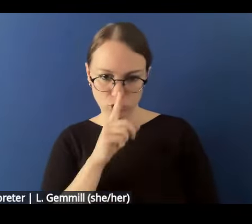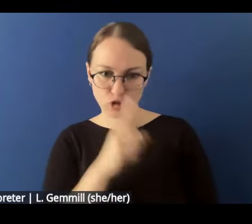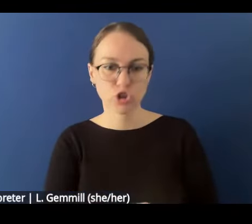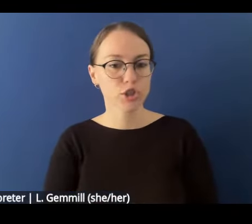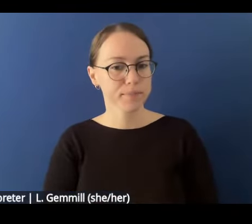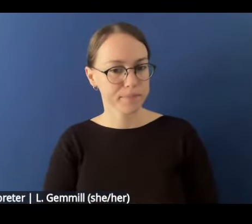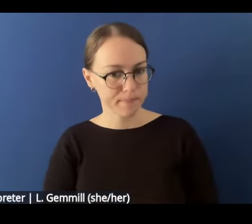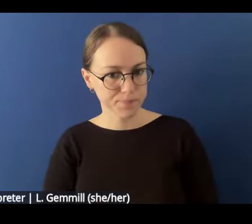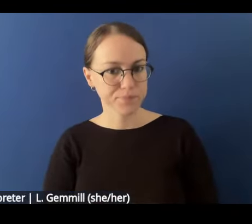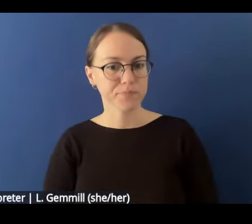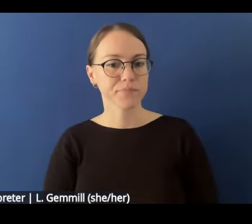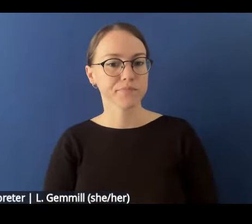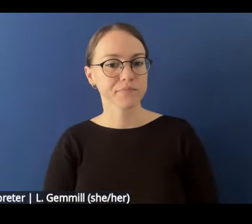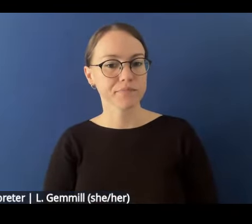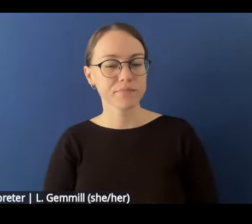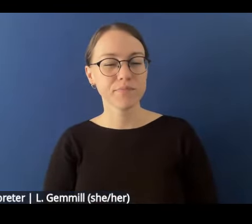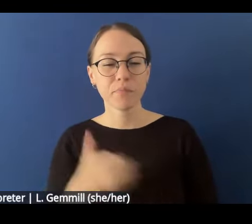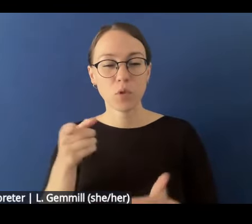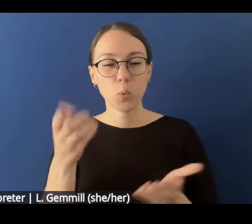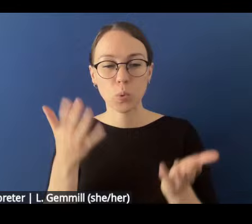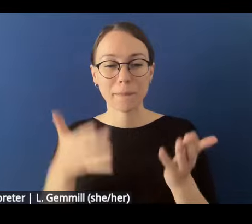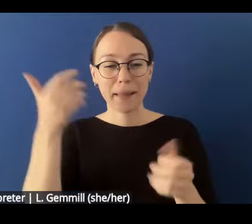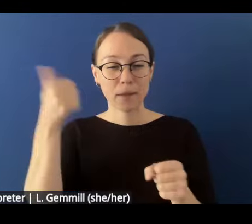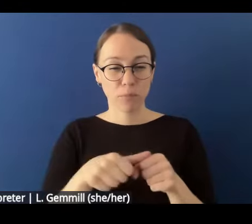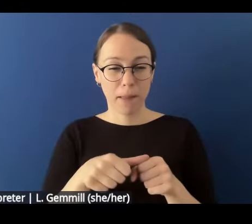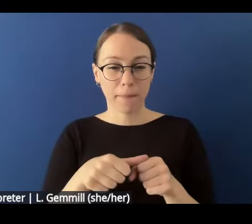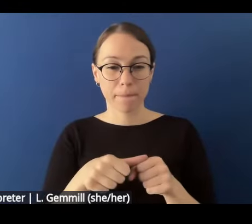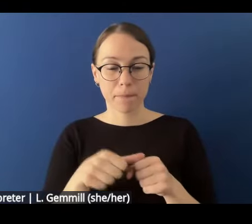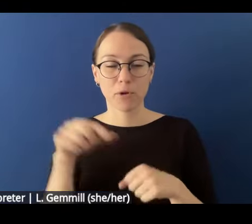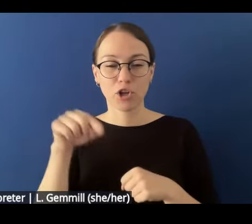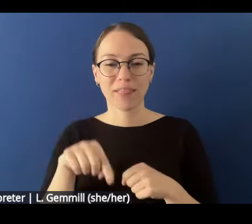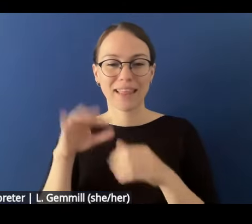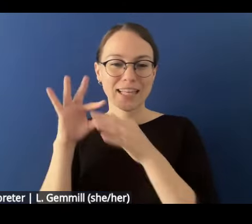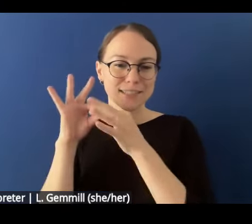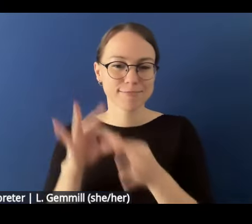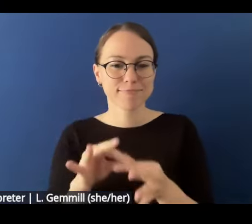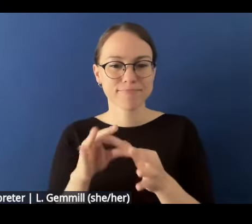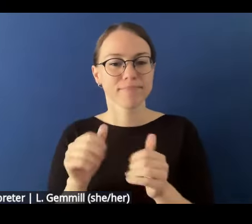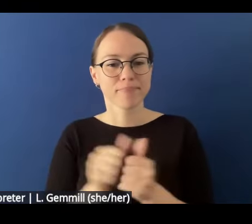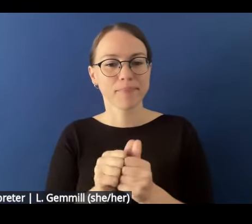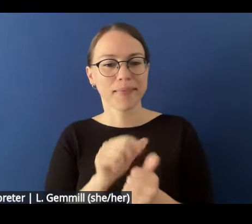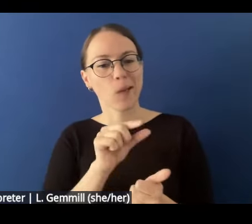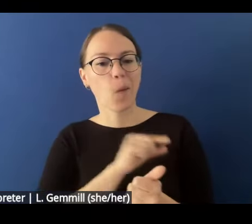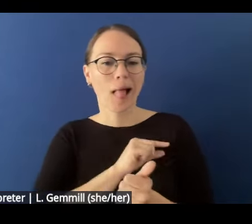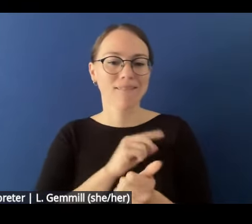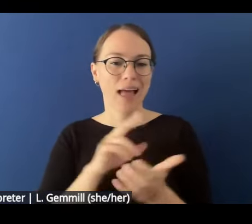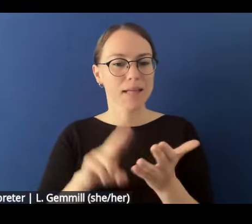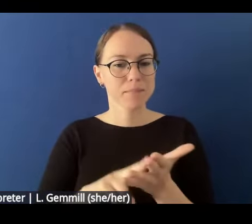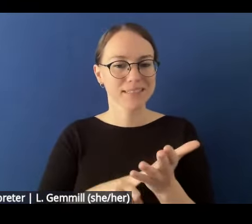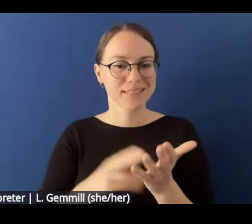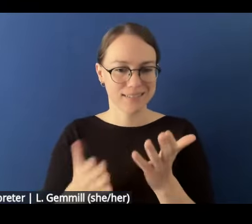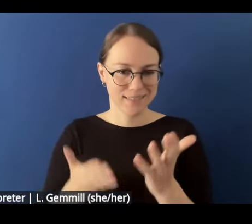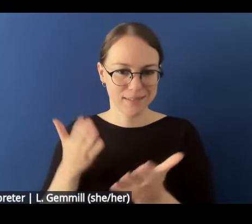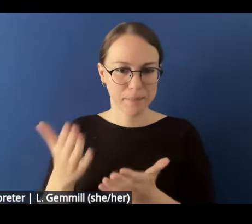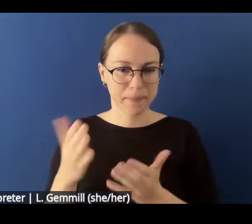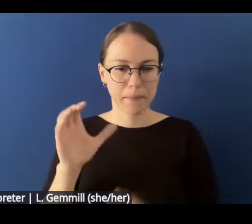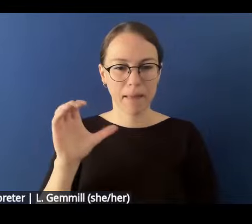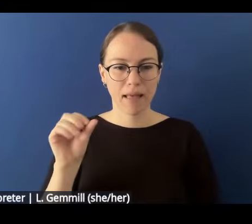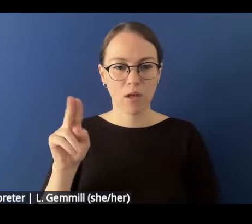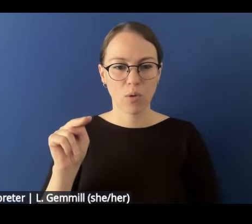as you may recall, this stems back to qualifying petitions, that were submitted by Cornell West for the